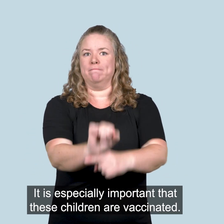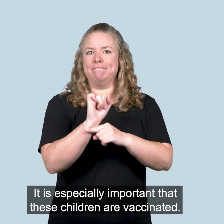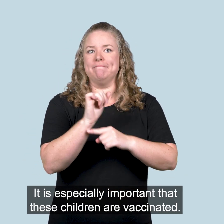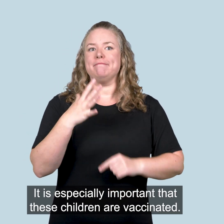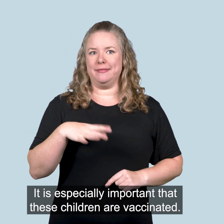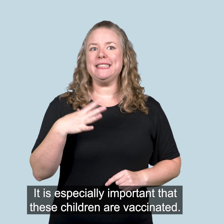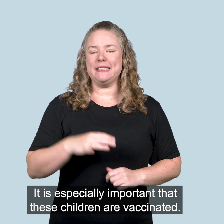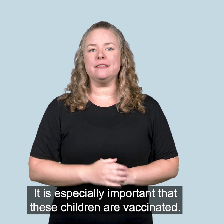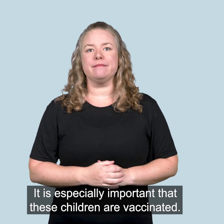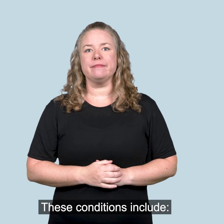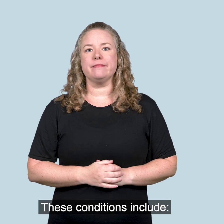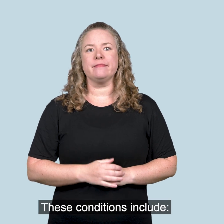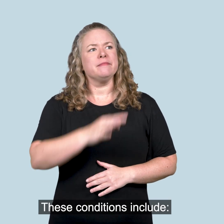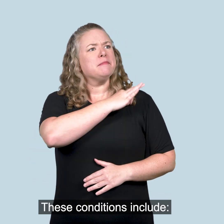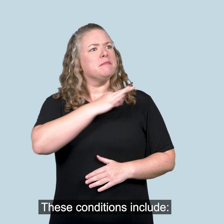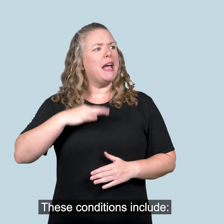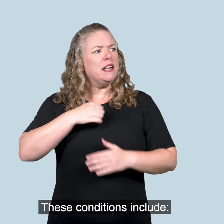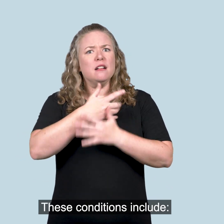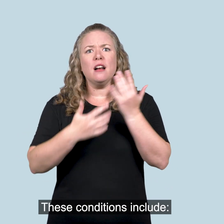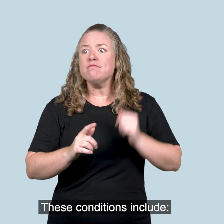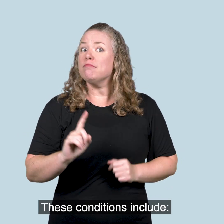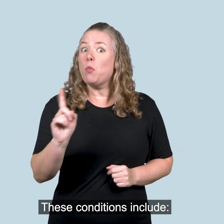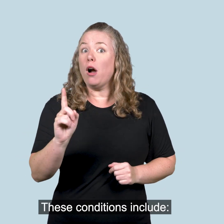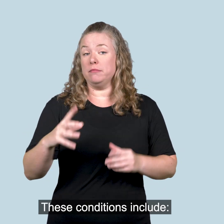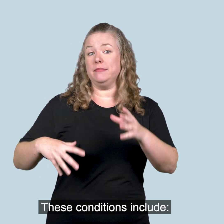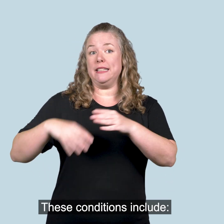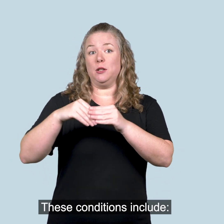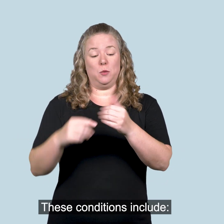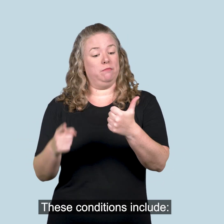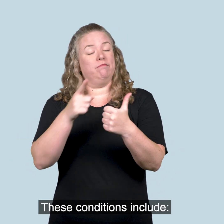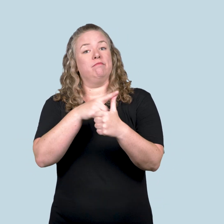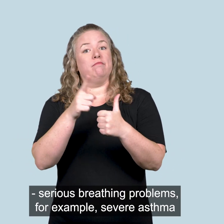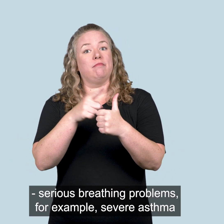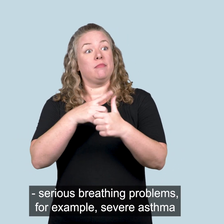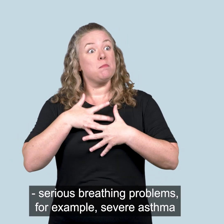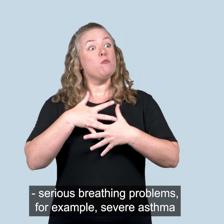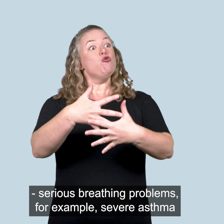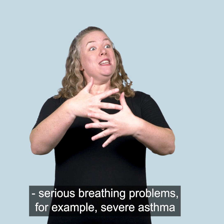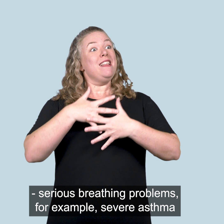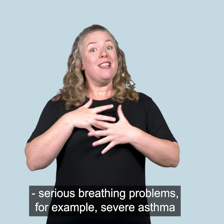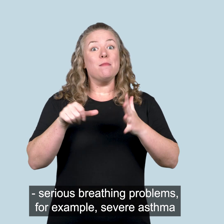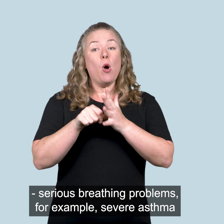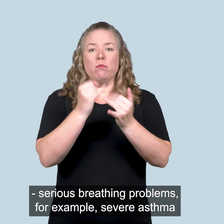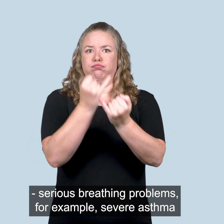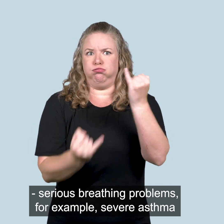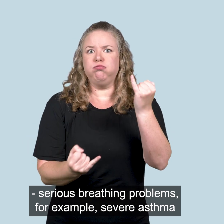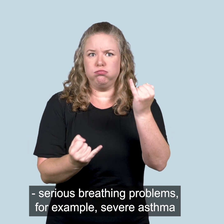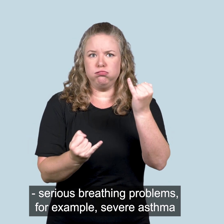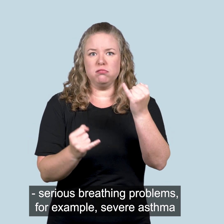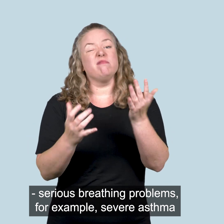are vaccinated. These conditions include serious breathing problems, for example,